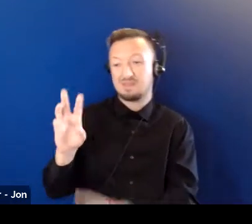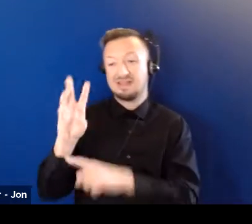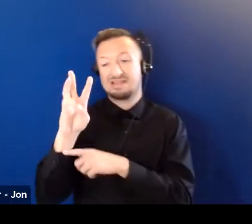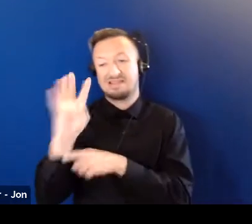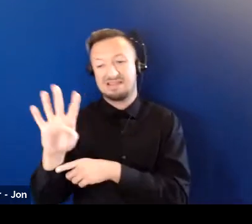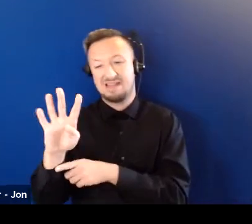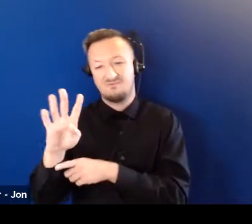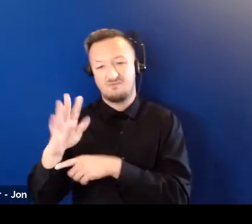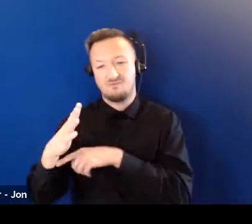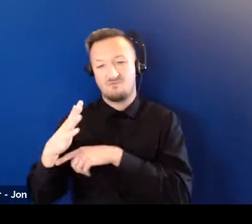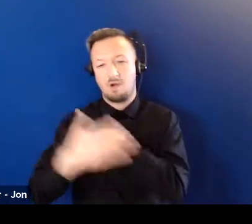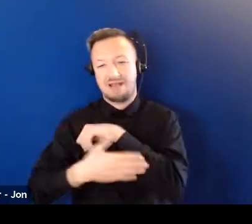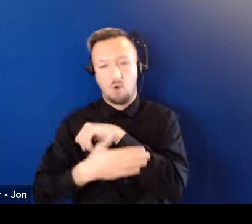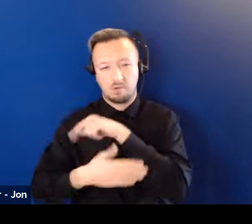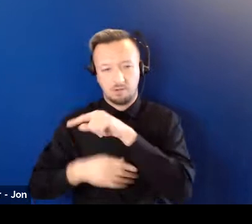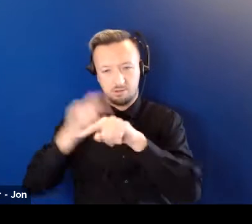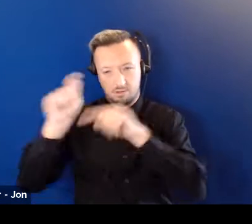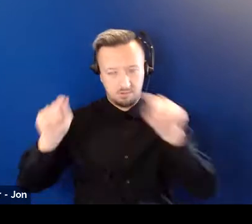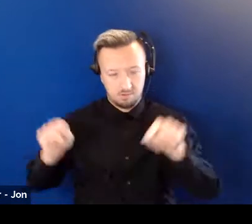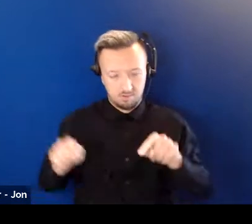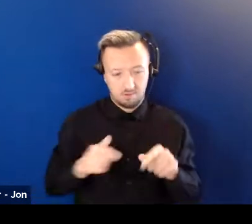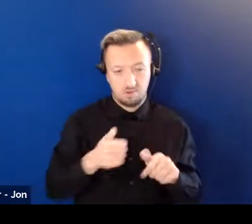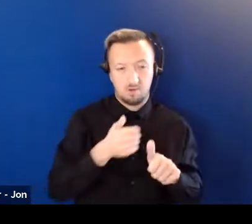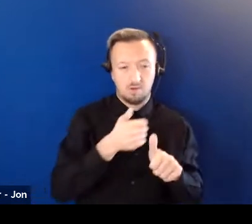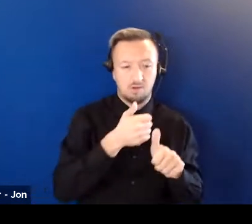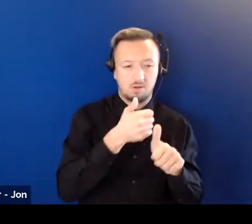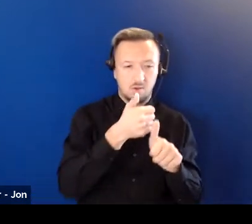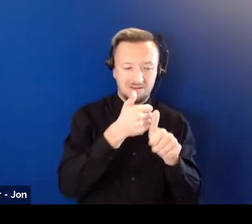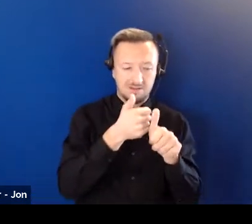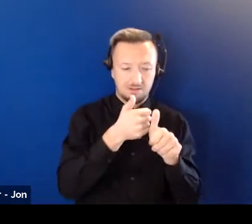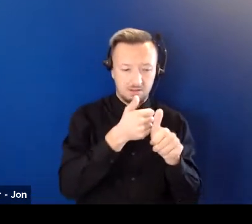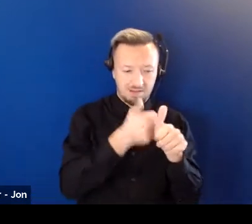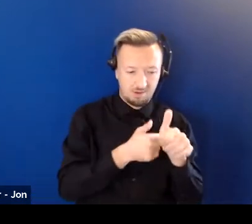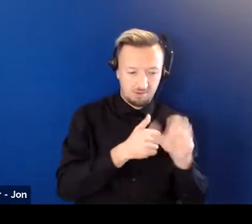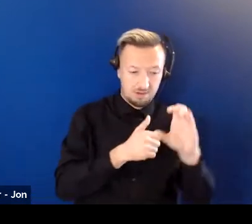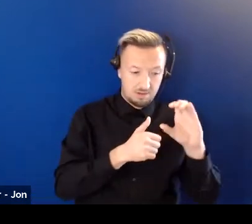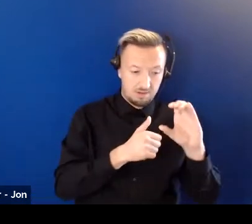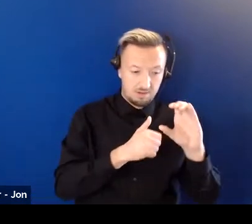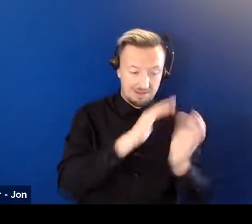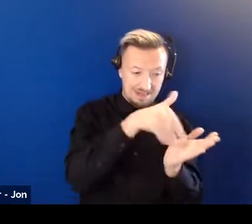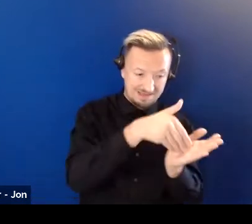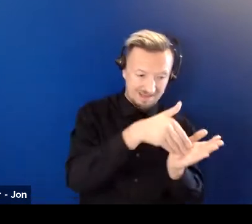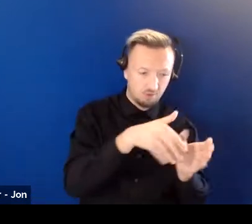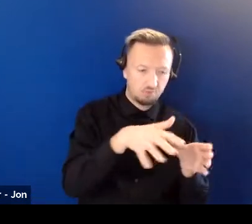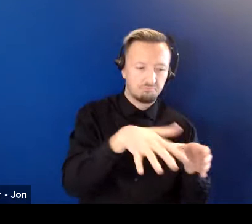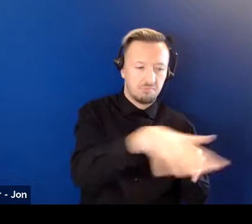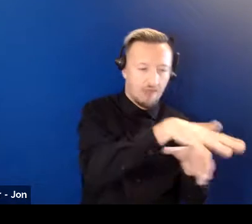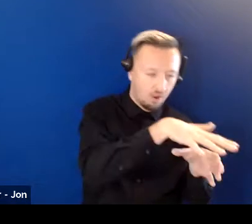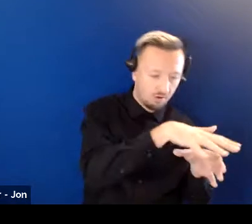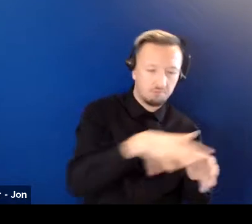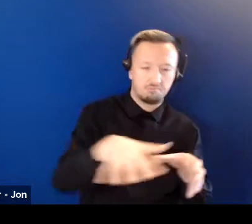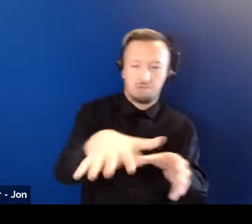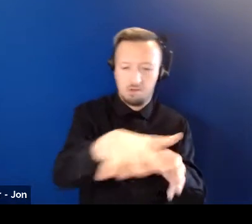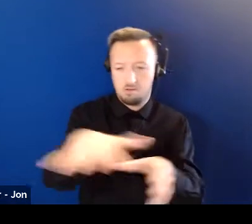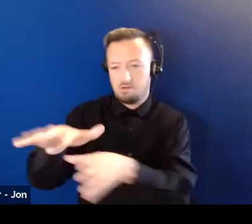counties. And so each CIL has a catchment area with a couple of counties that are mutually served.